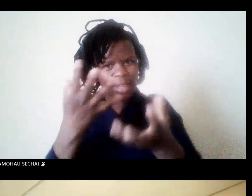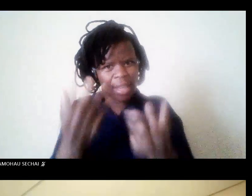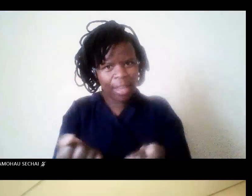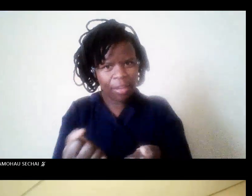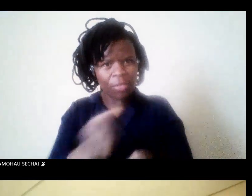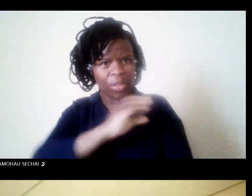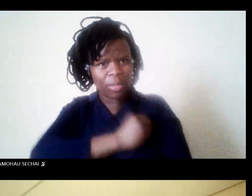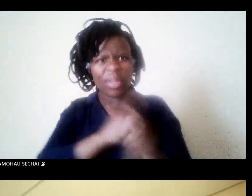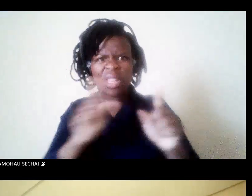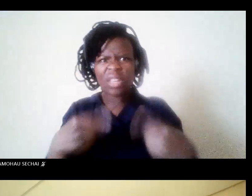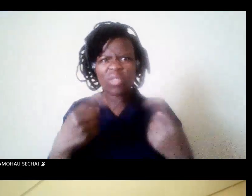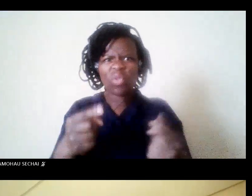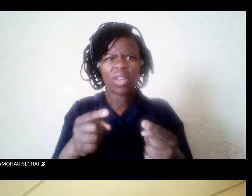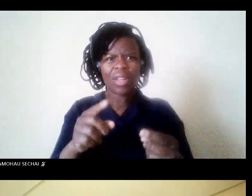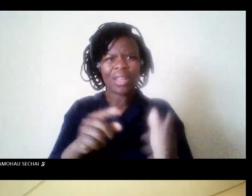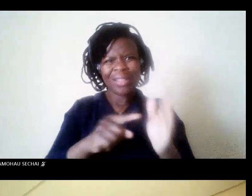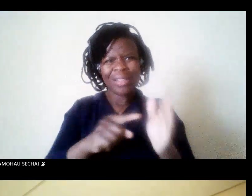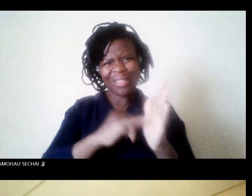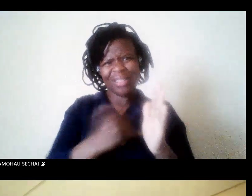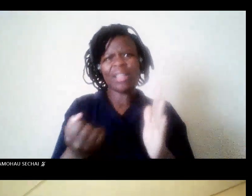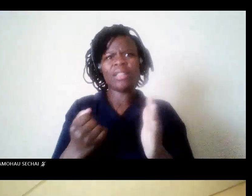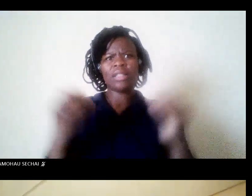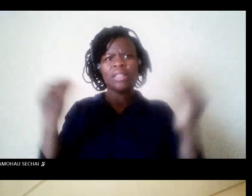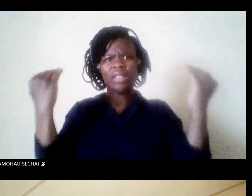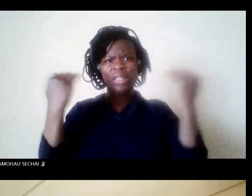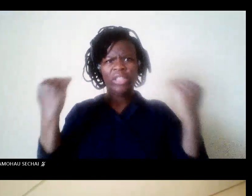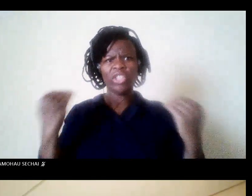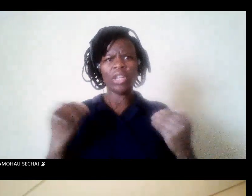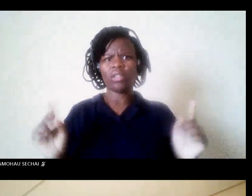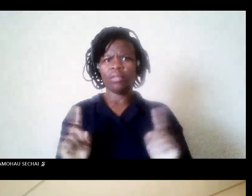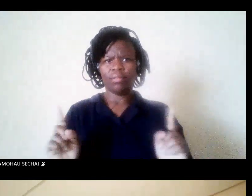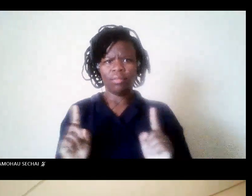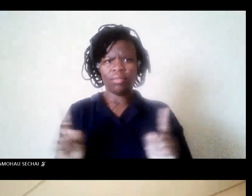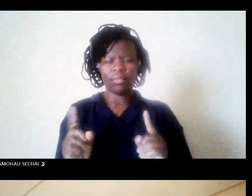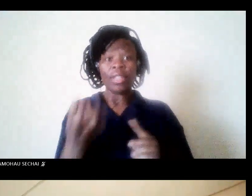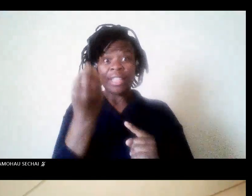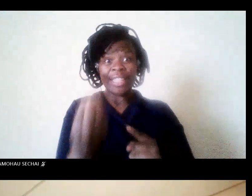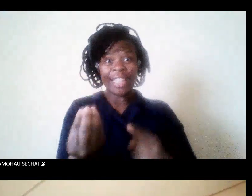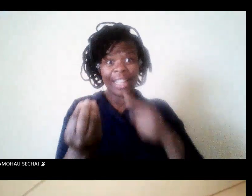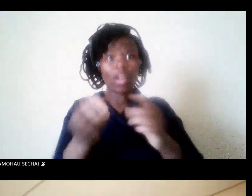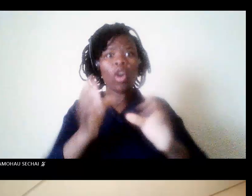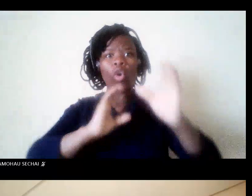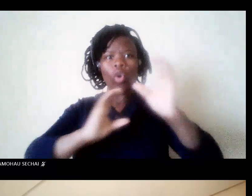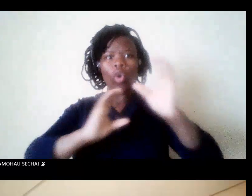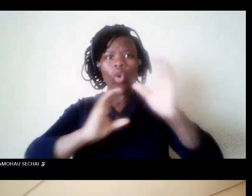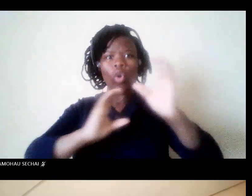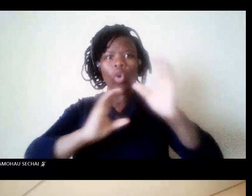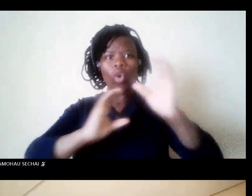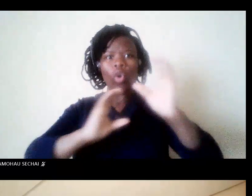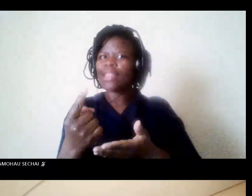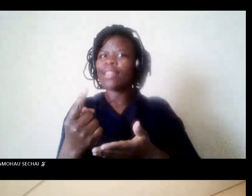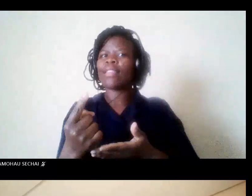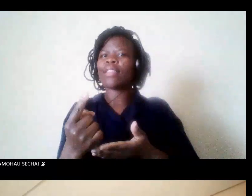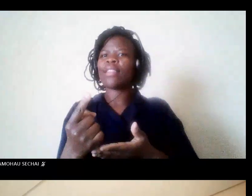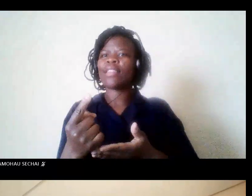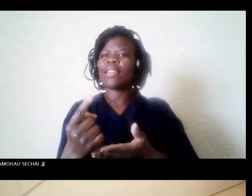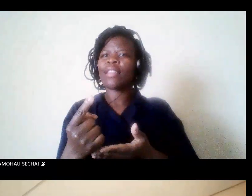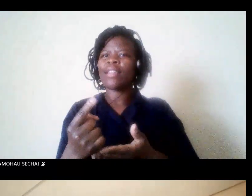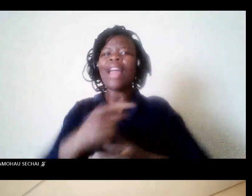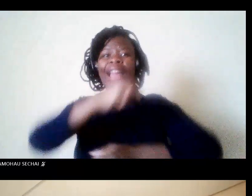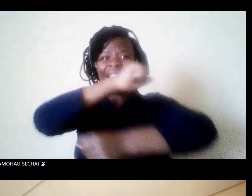surface and just say this child is being rebellious or this child is being this. The child is actually communicating something. The learner is